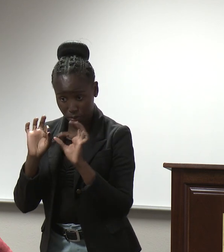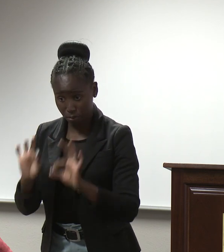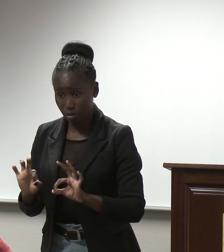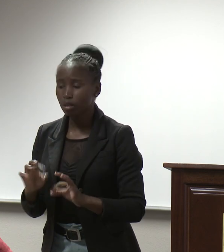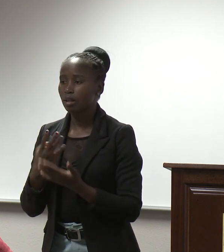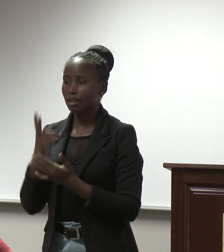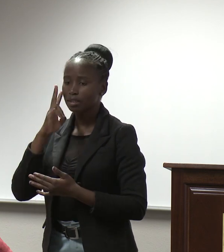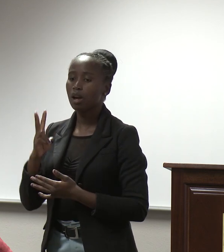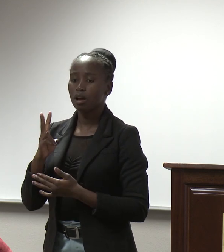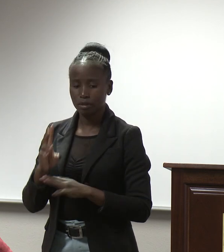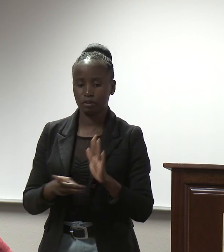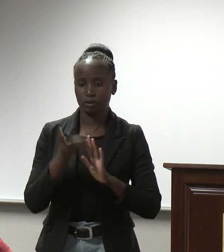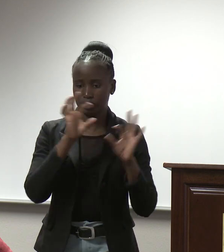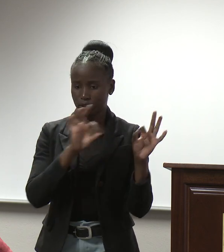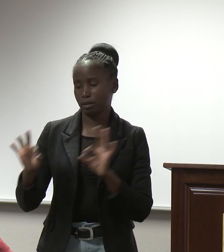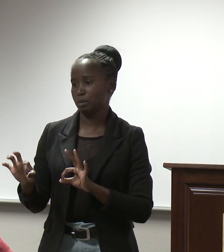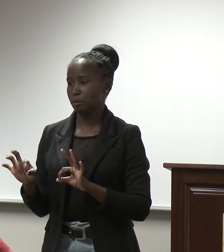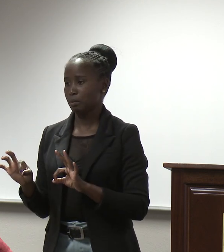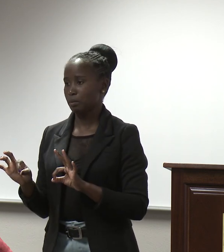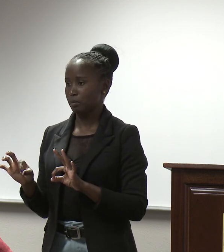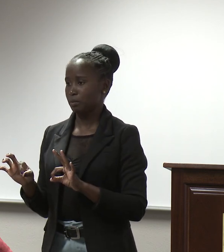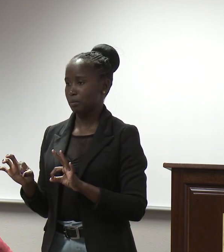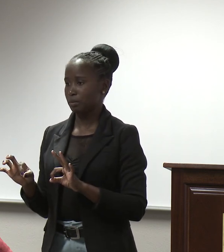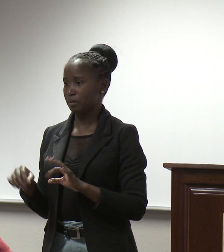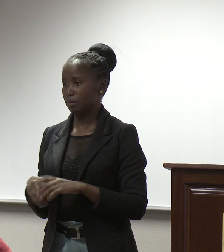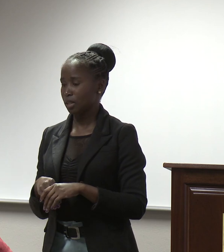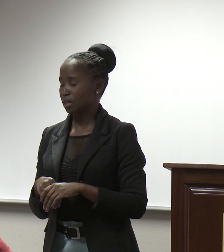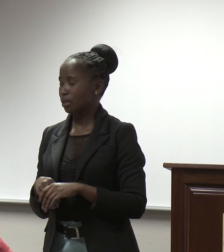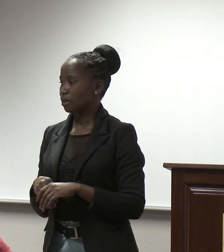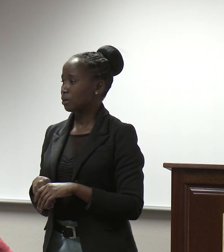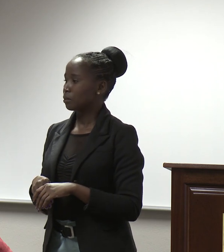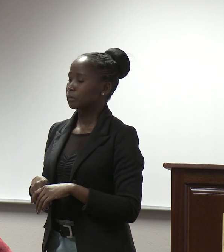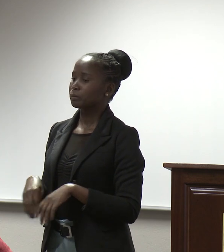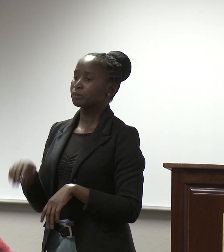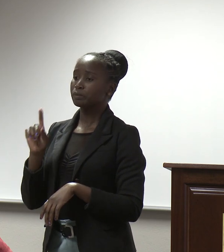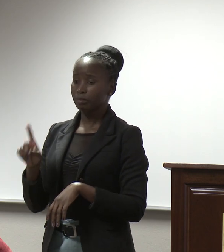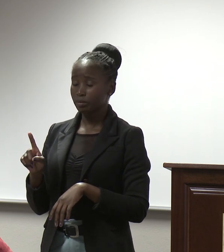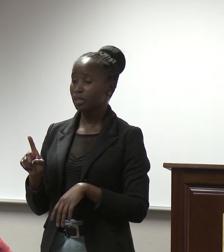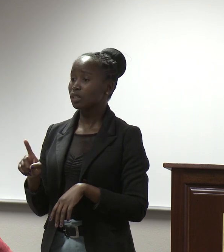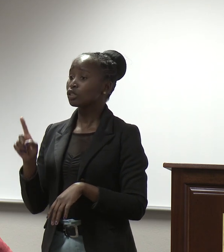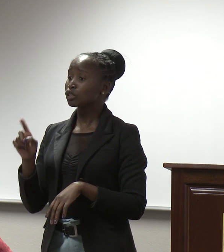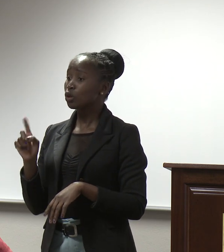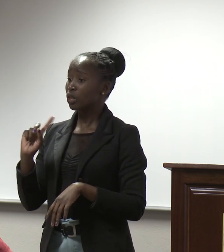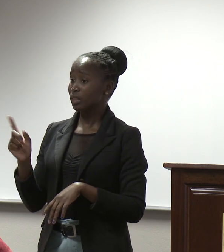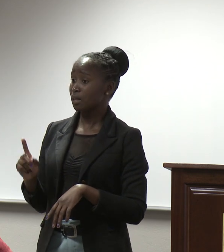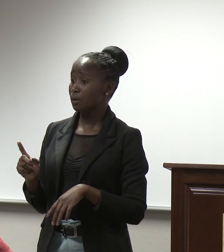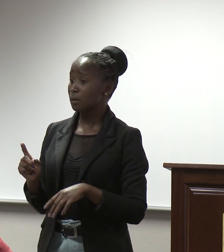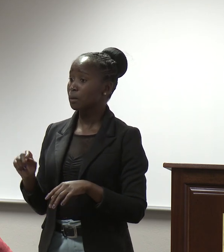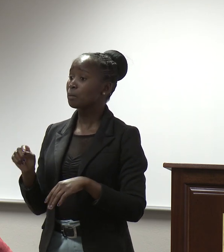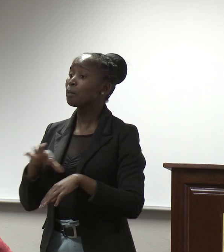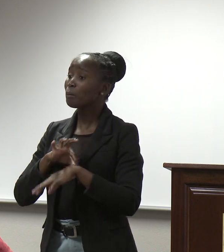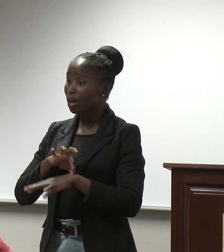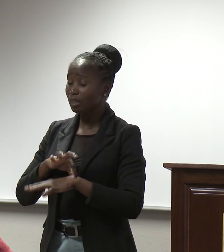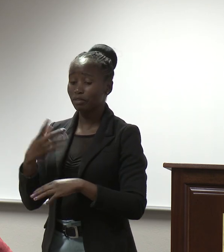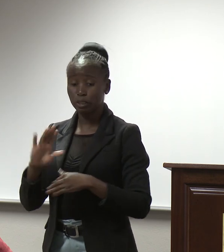more developed than in Coimbra, clearly. In medicine, they are closing down all the departments